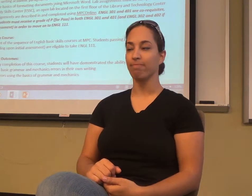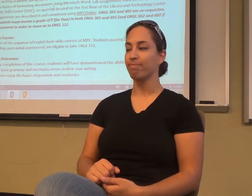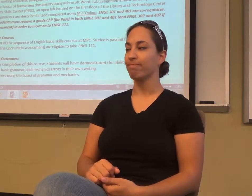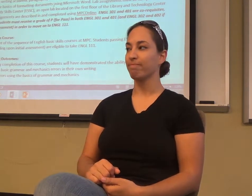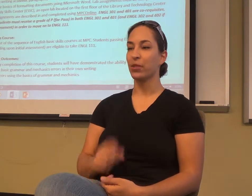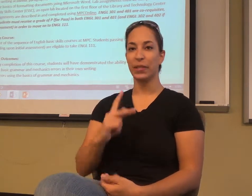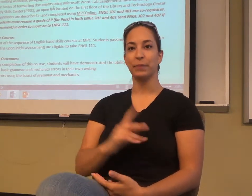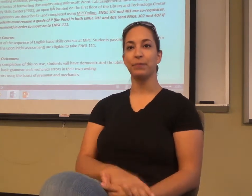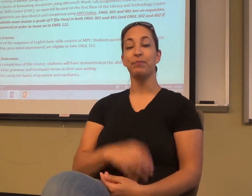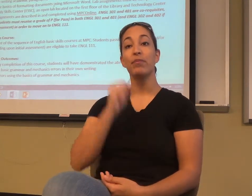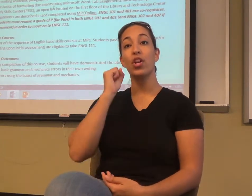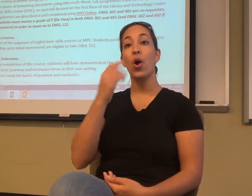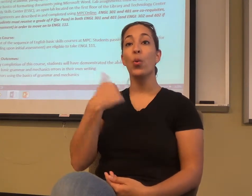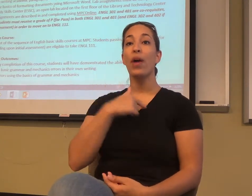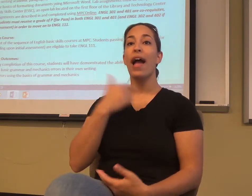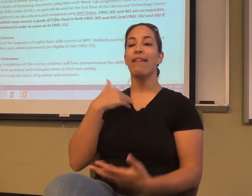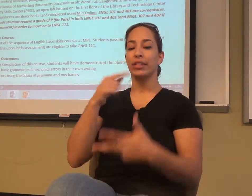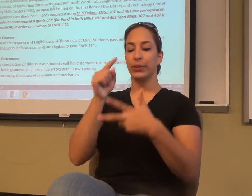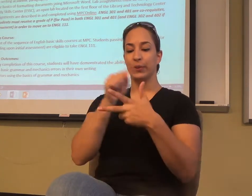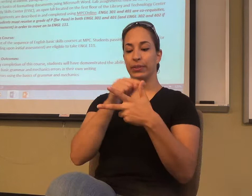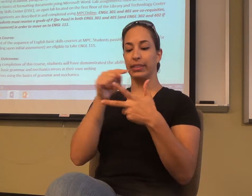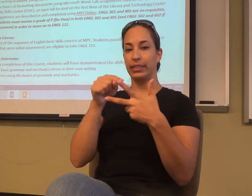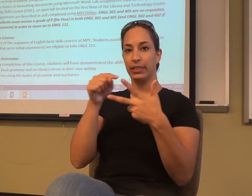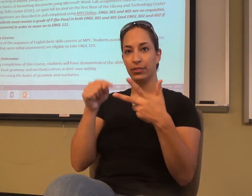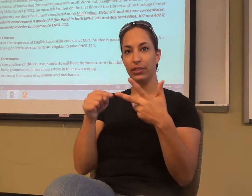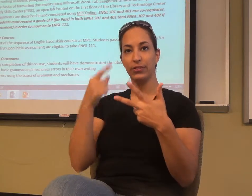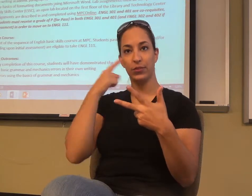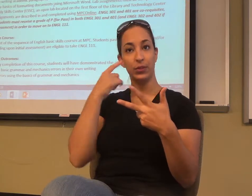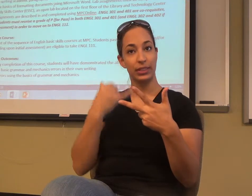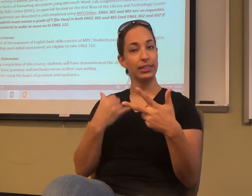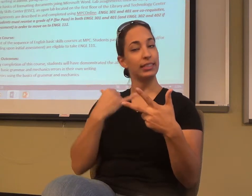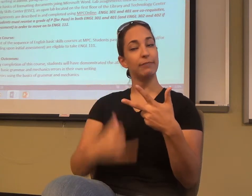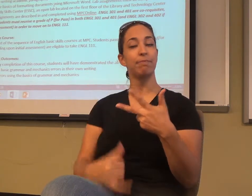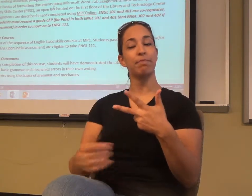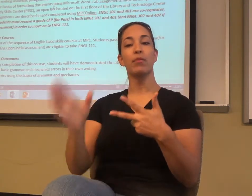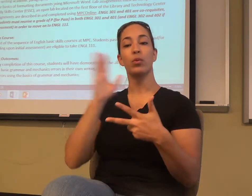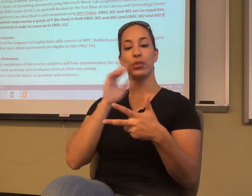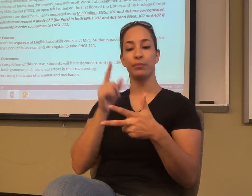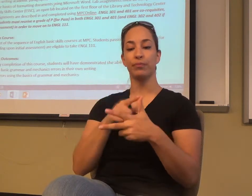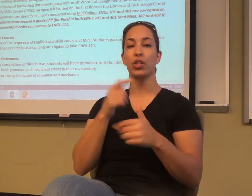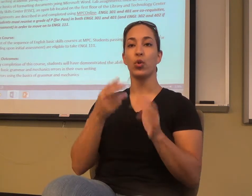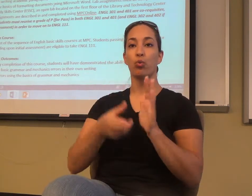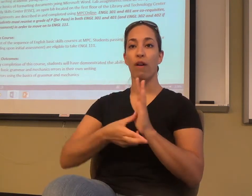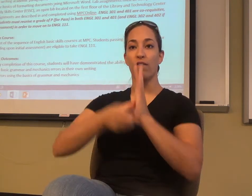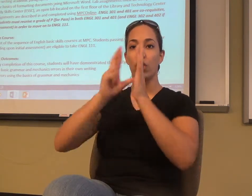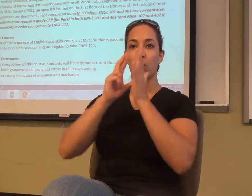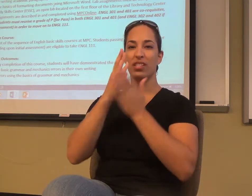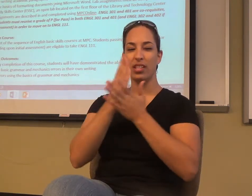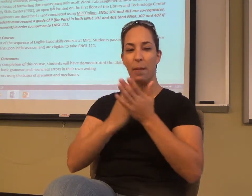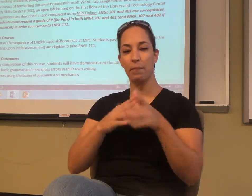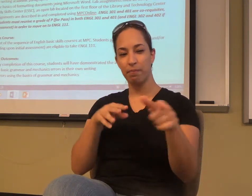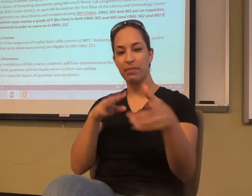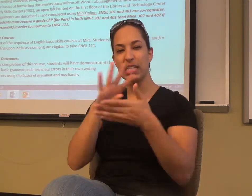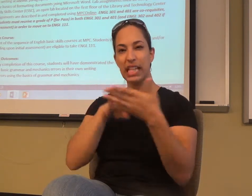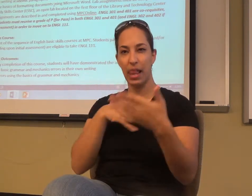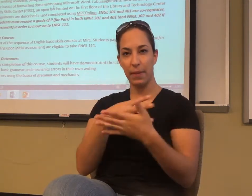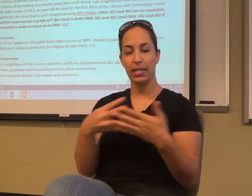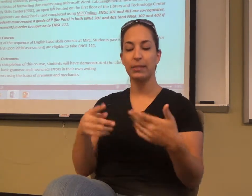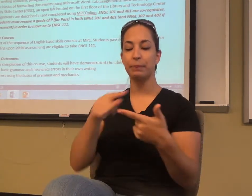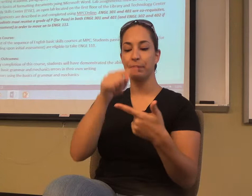Okay, folks, so we have 3 things on the docket for today. We're going to review some of the highlights of the syllabus. I'm going to show you a couple features